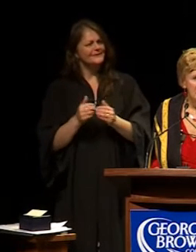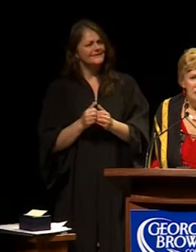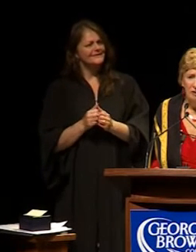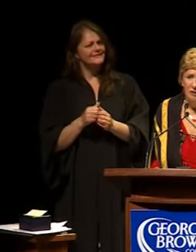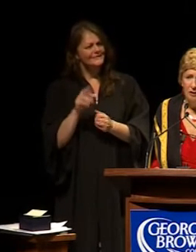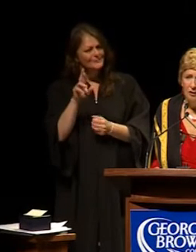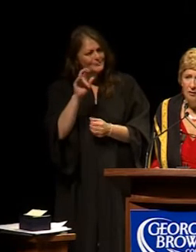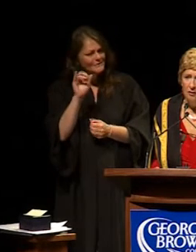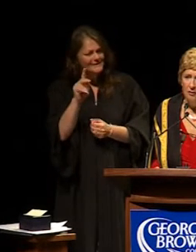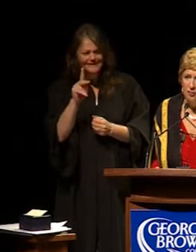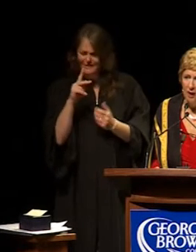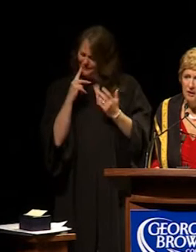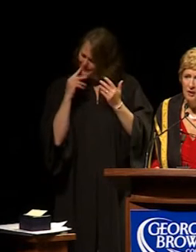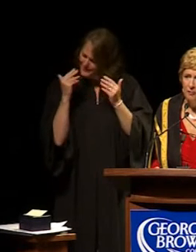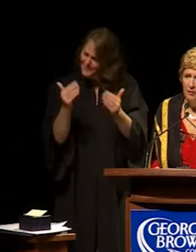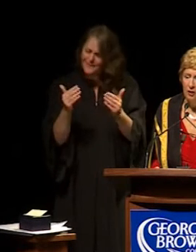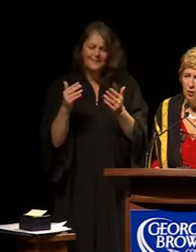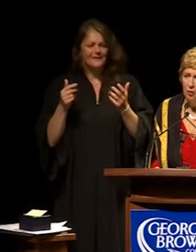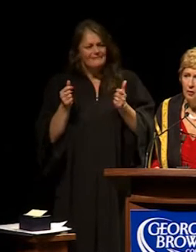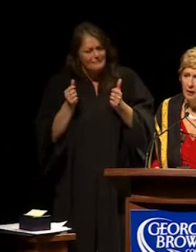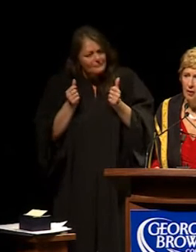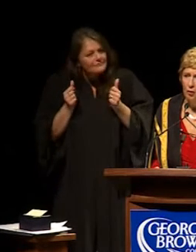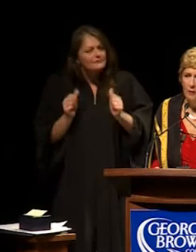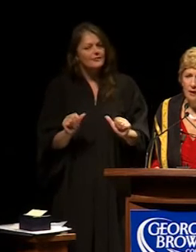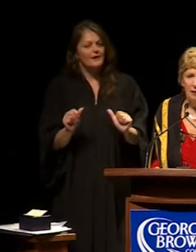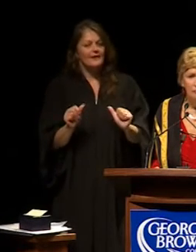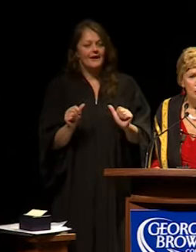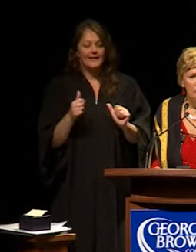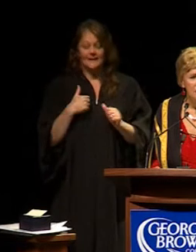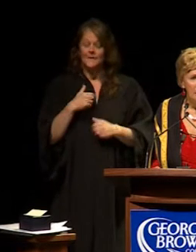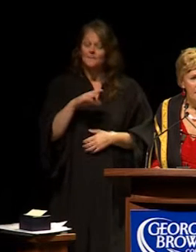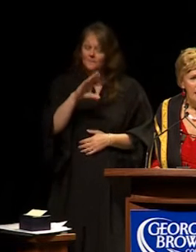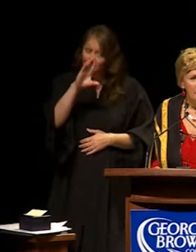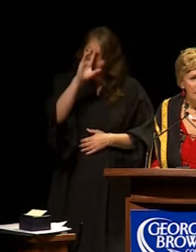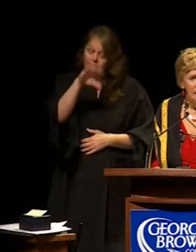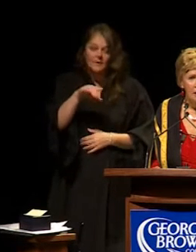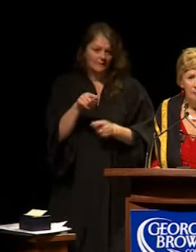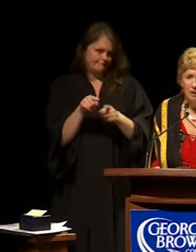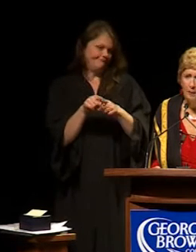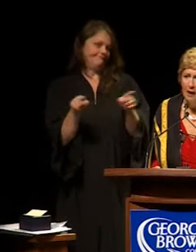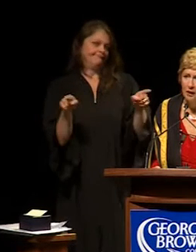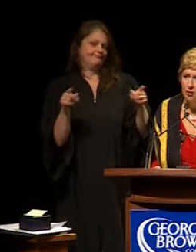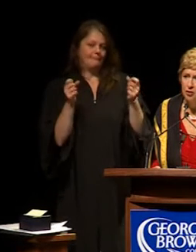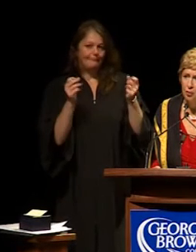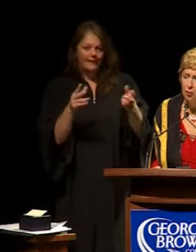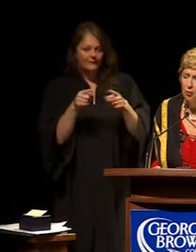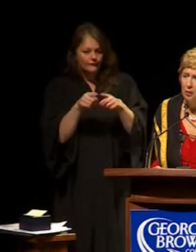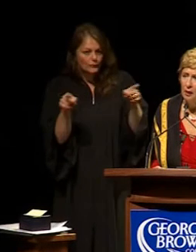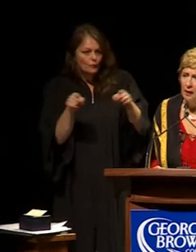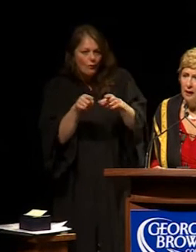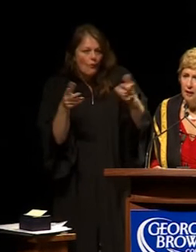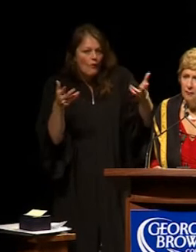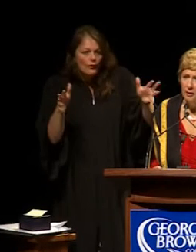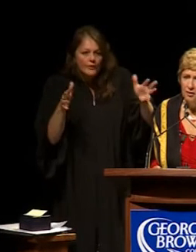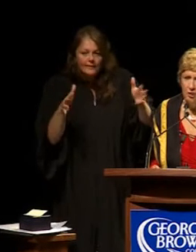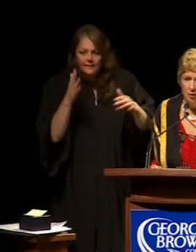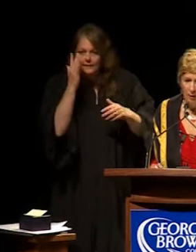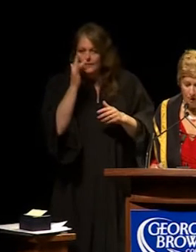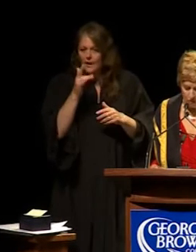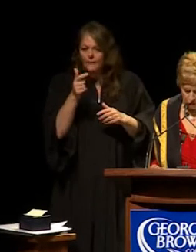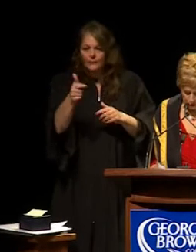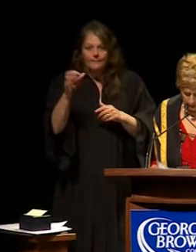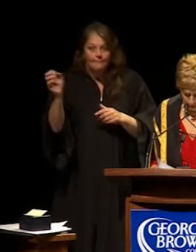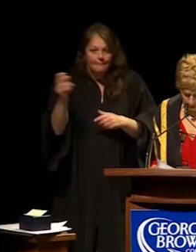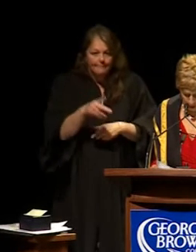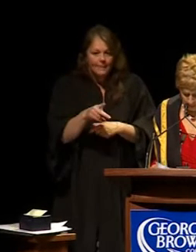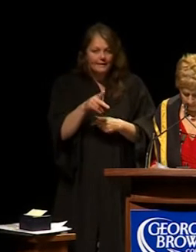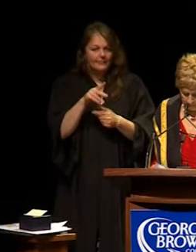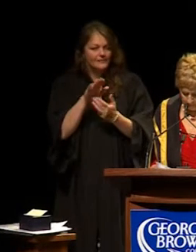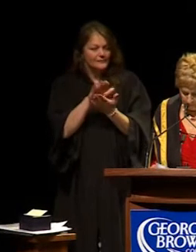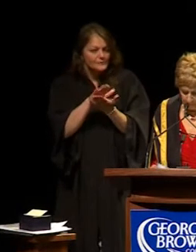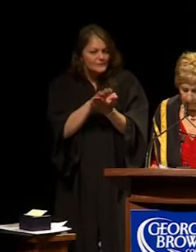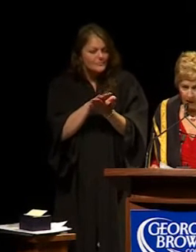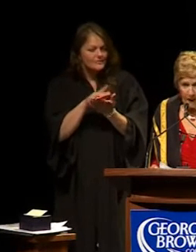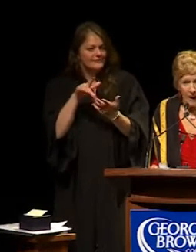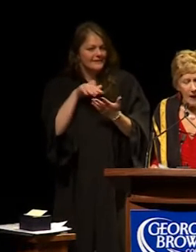risk. Try something new. And I know many of you have done that by coming back to school and by starting at George